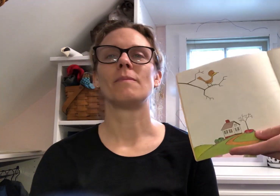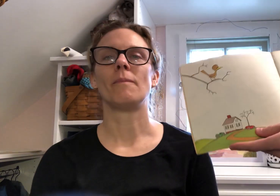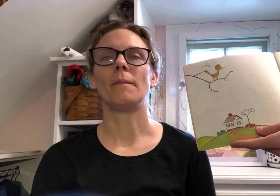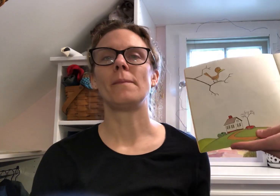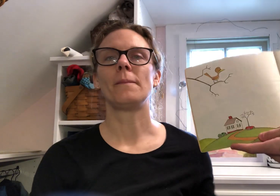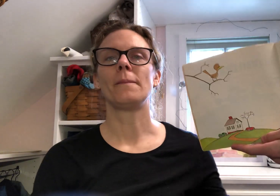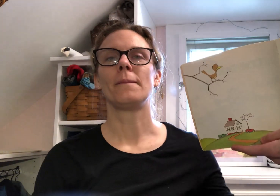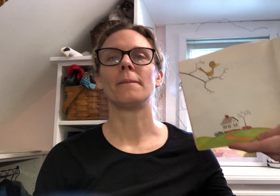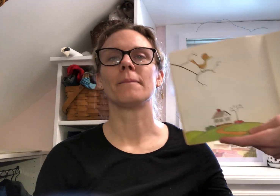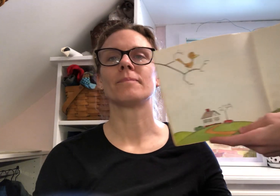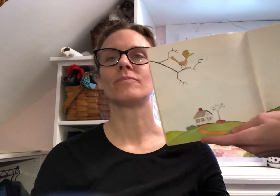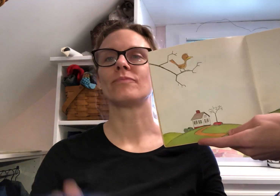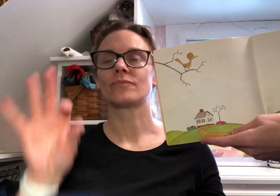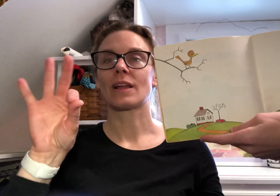Fred and Ted were friends.